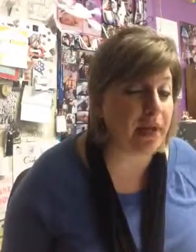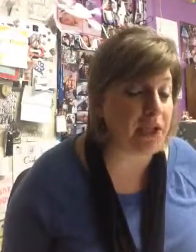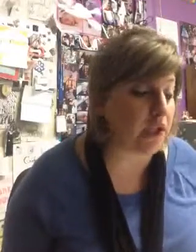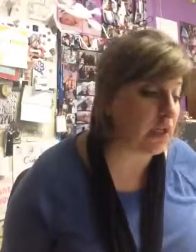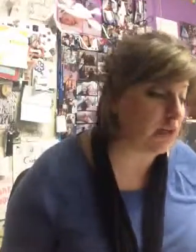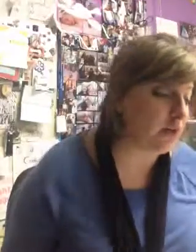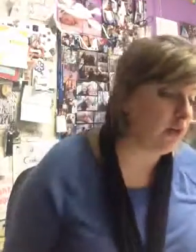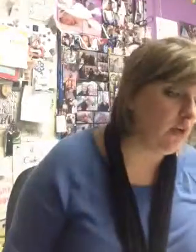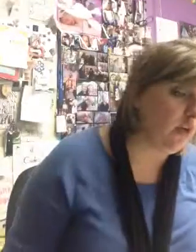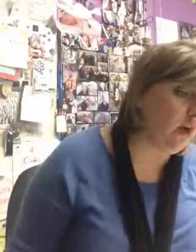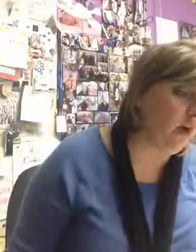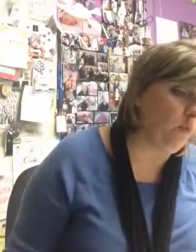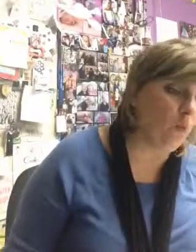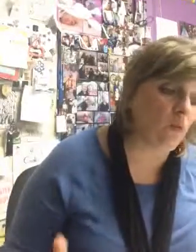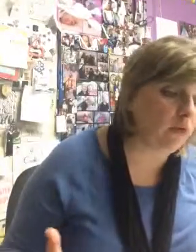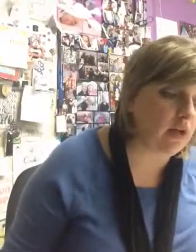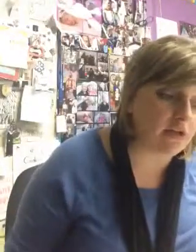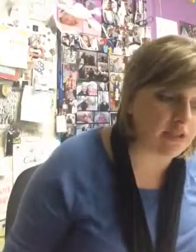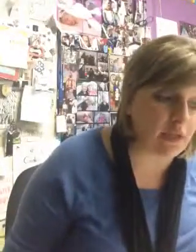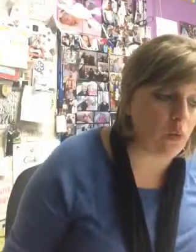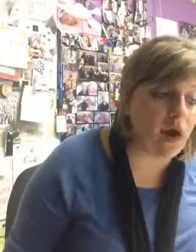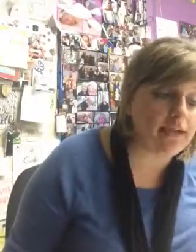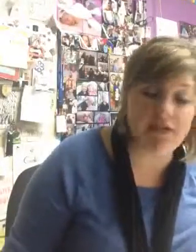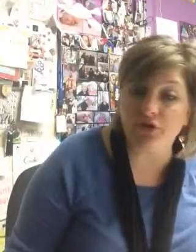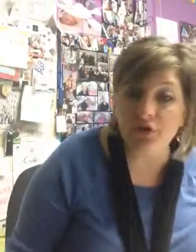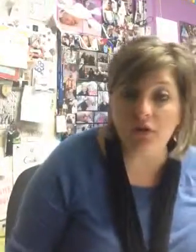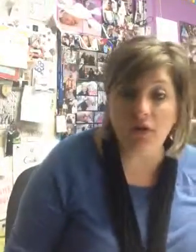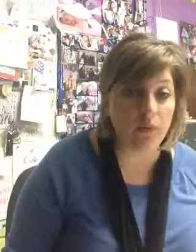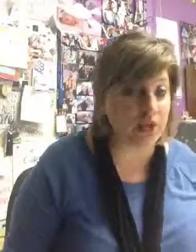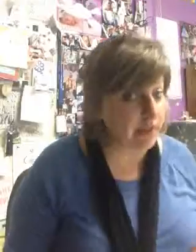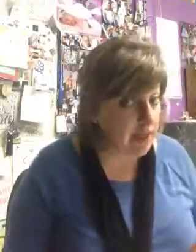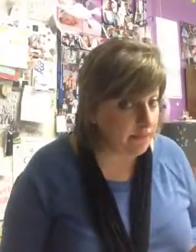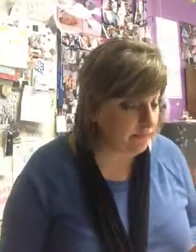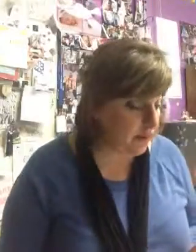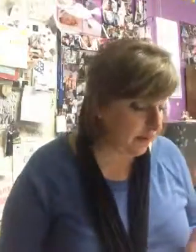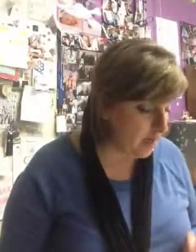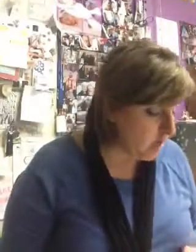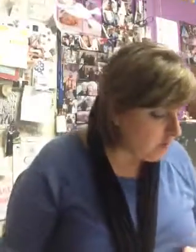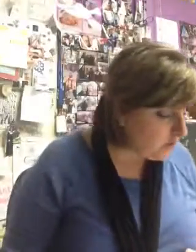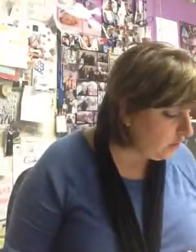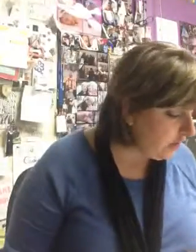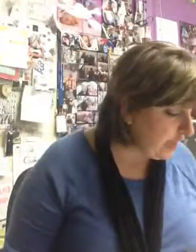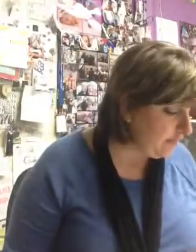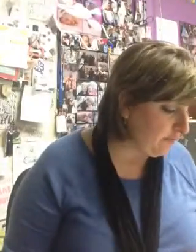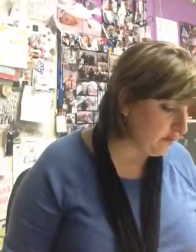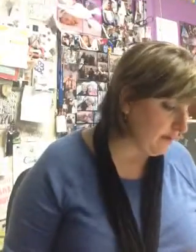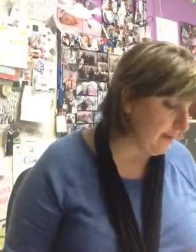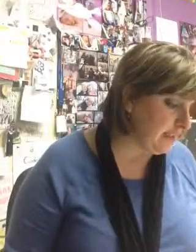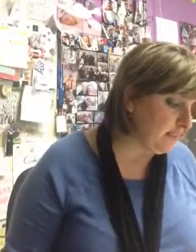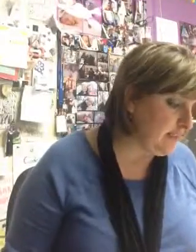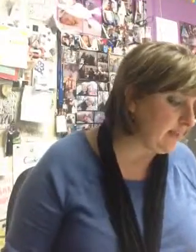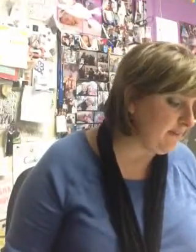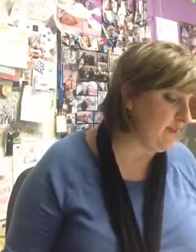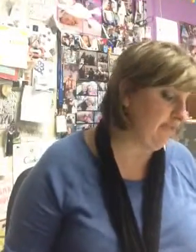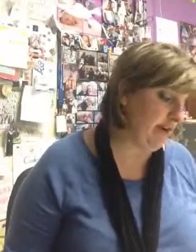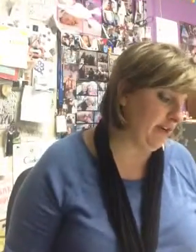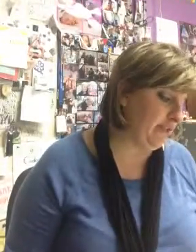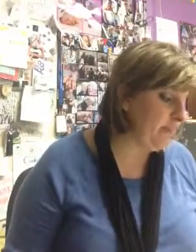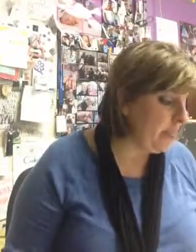interpretation, either addressing why it's either true or what should be done. Okay, so looking at the first one, it says babies of deaf parents